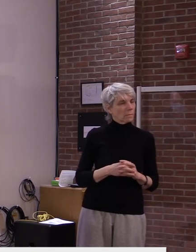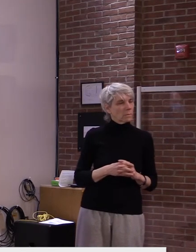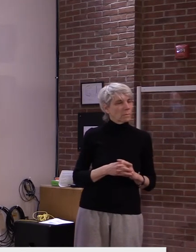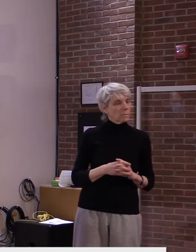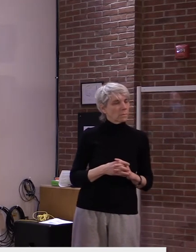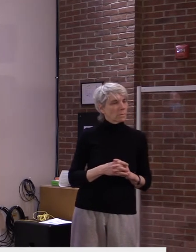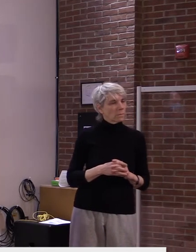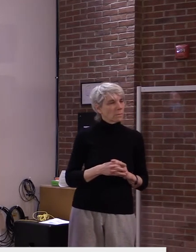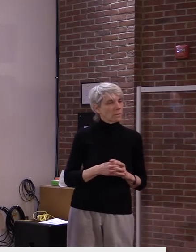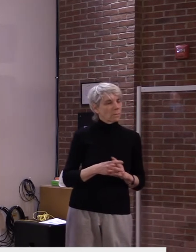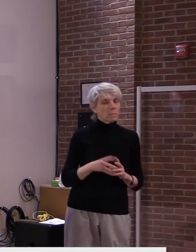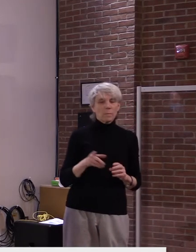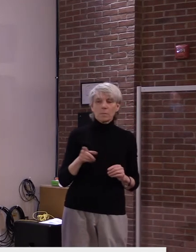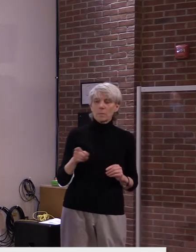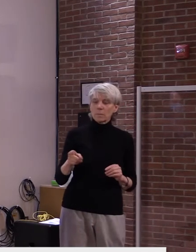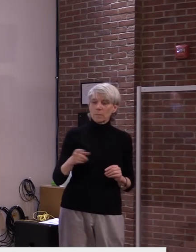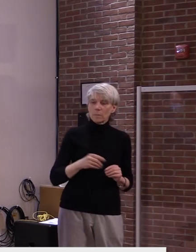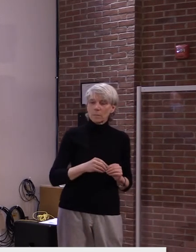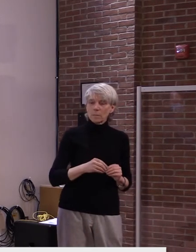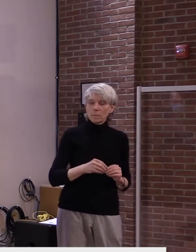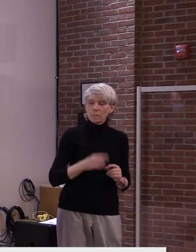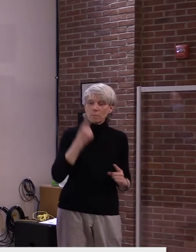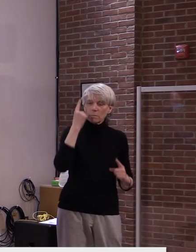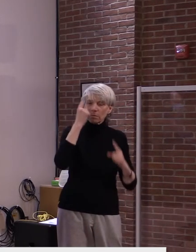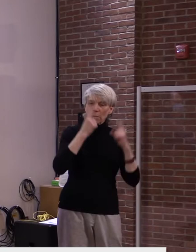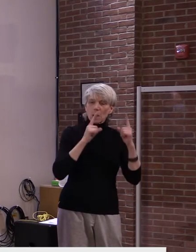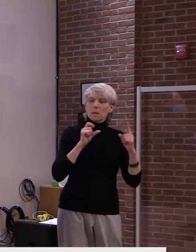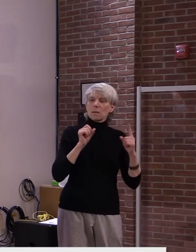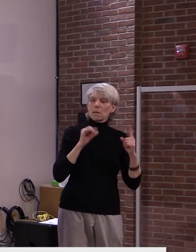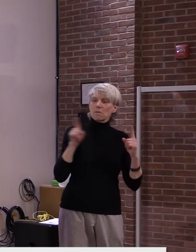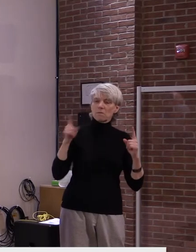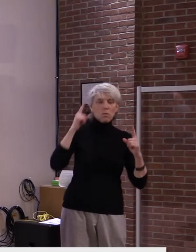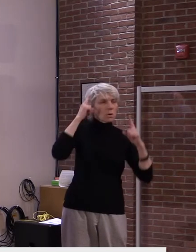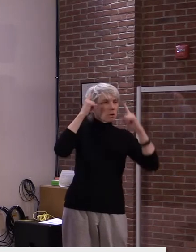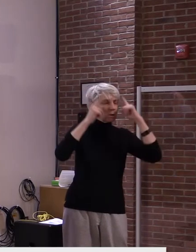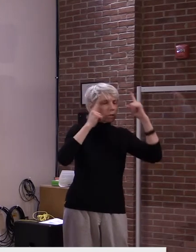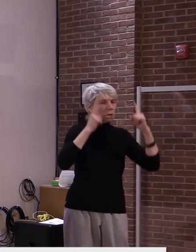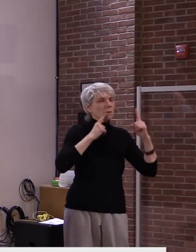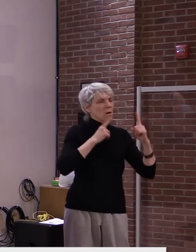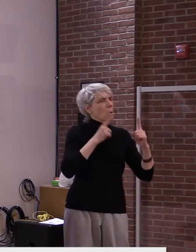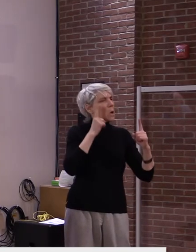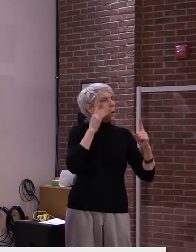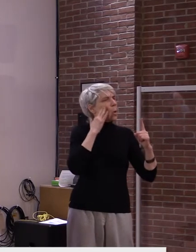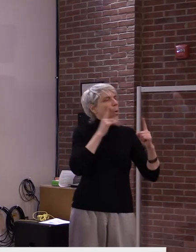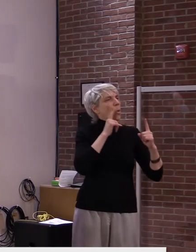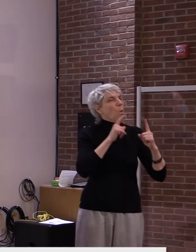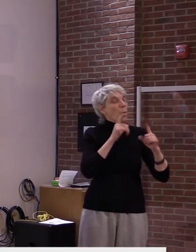frontline essential workers or kind of a more broad category of essential workers?